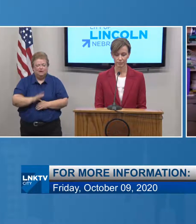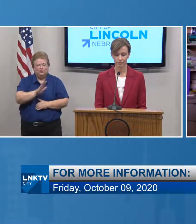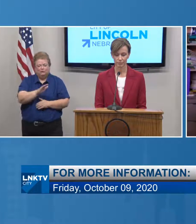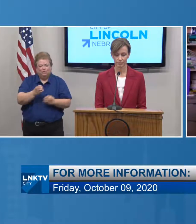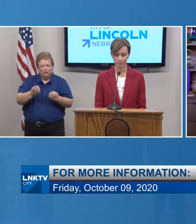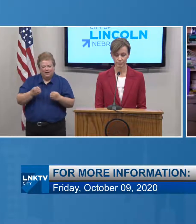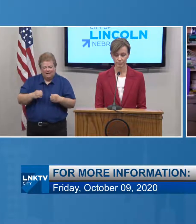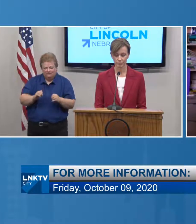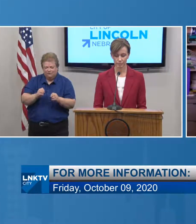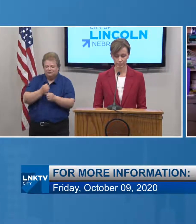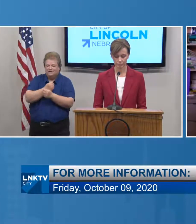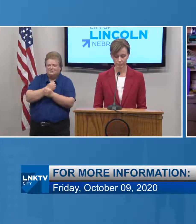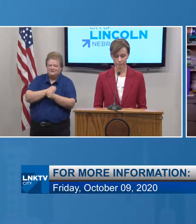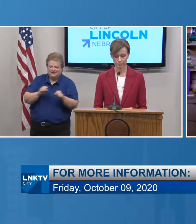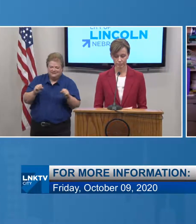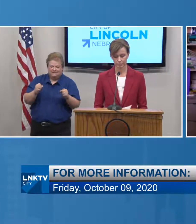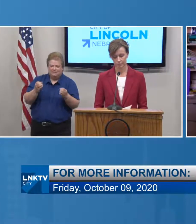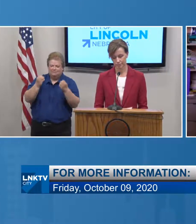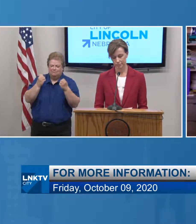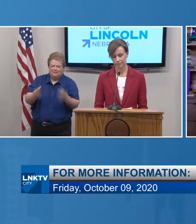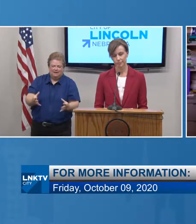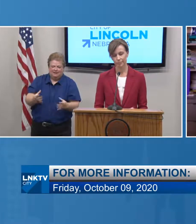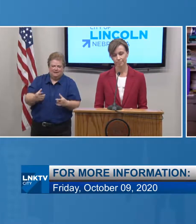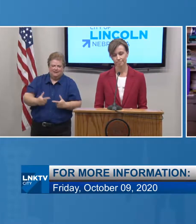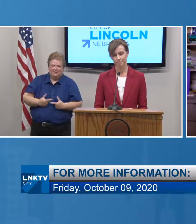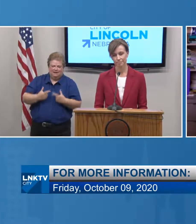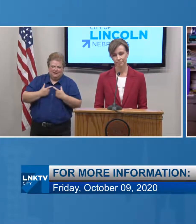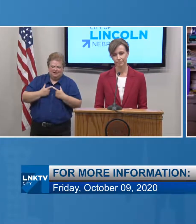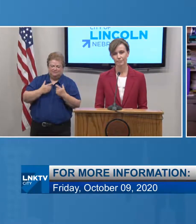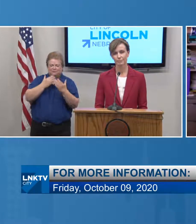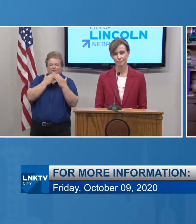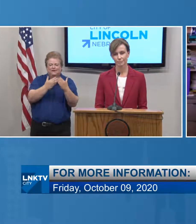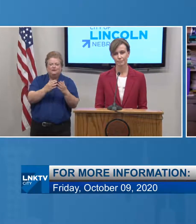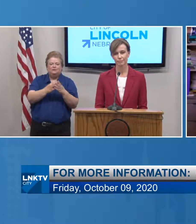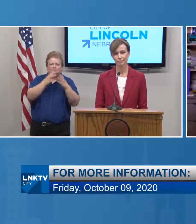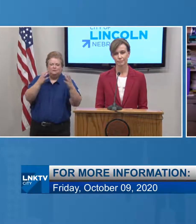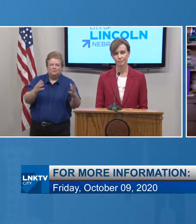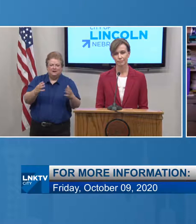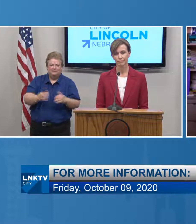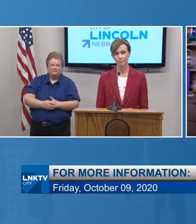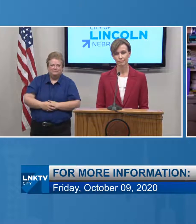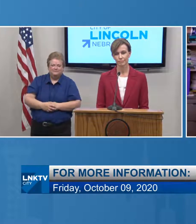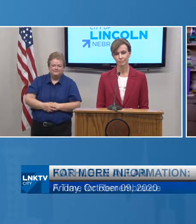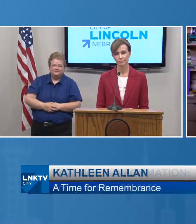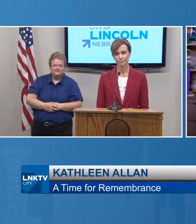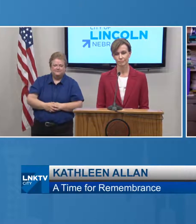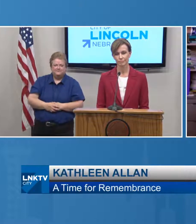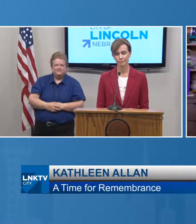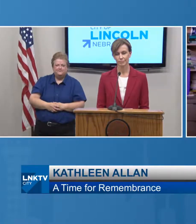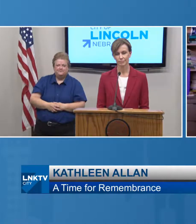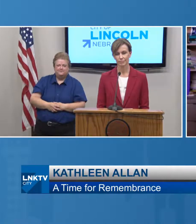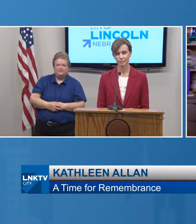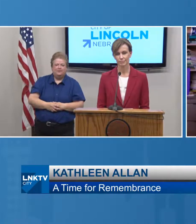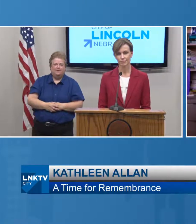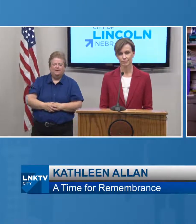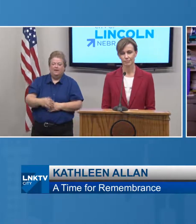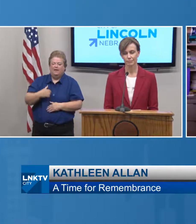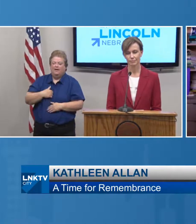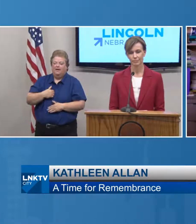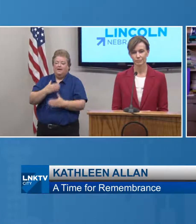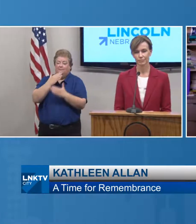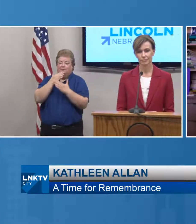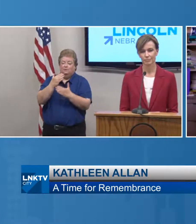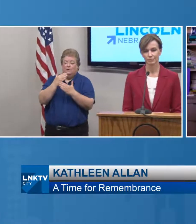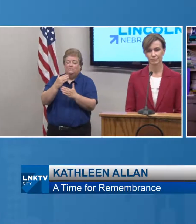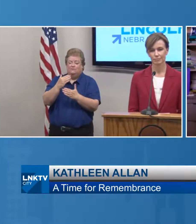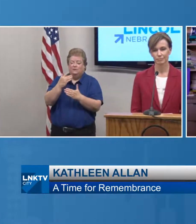are saving countless lives. Thank you so much. I'm grateful for the opportunity to share with